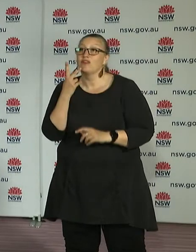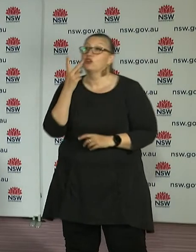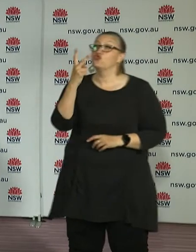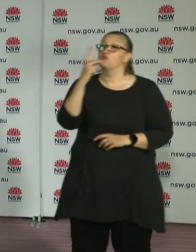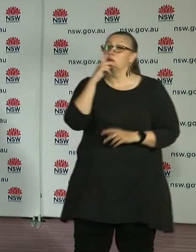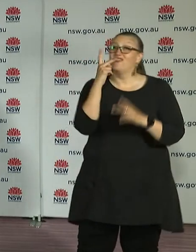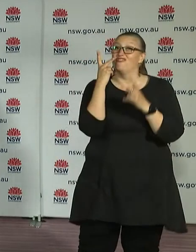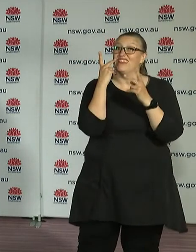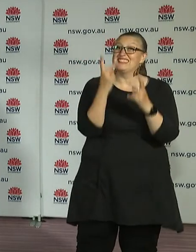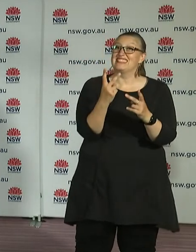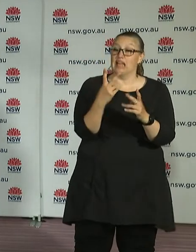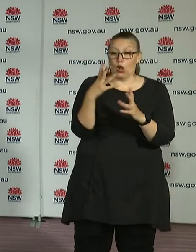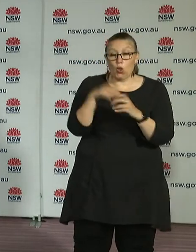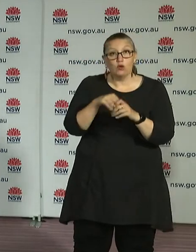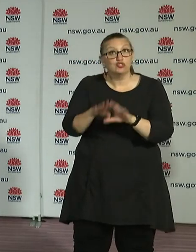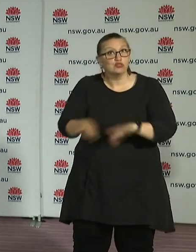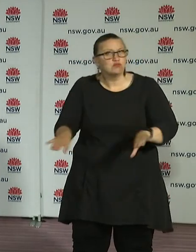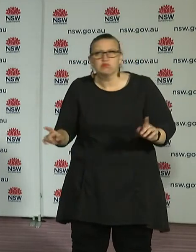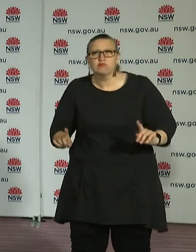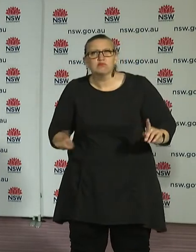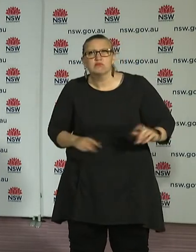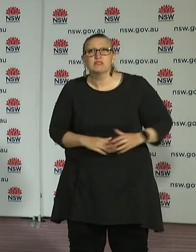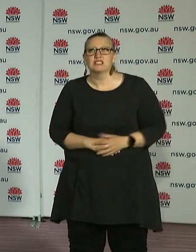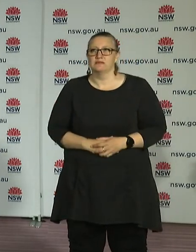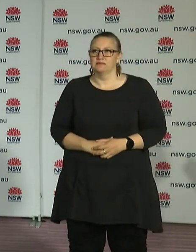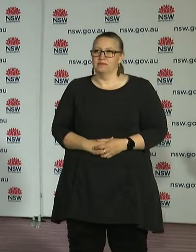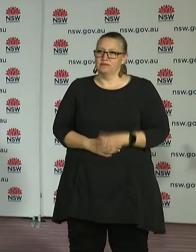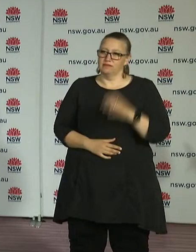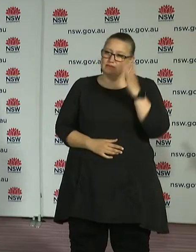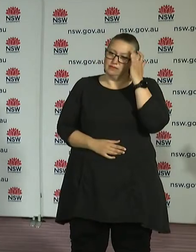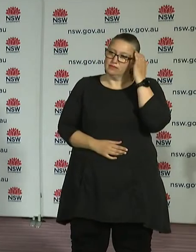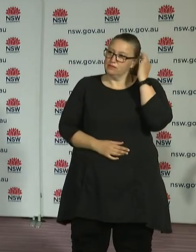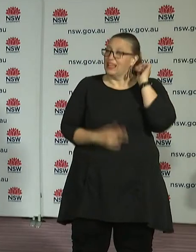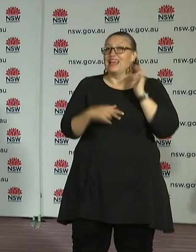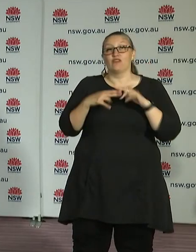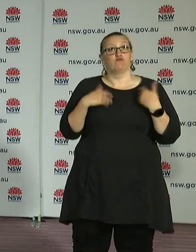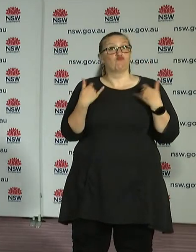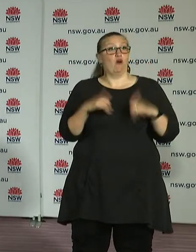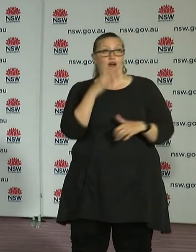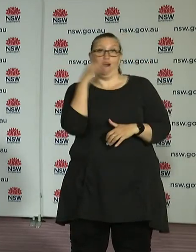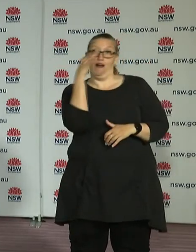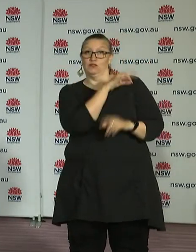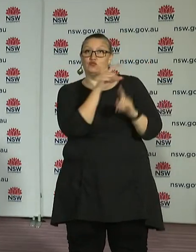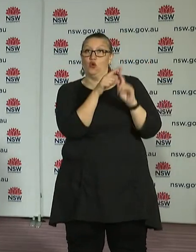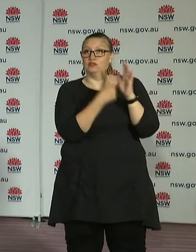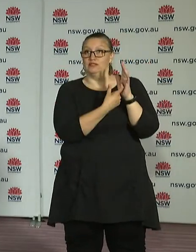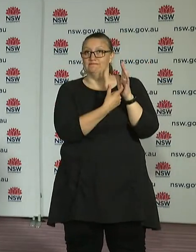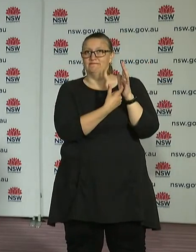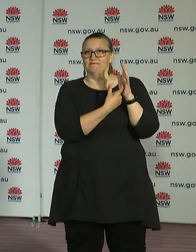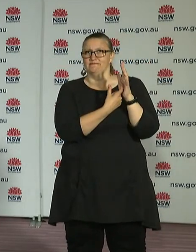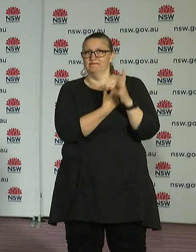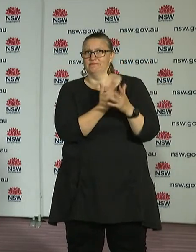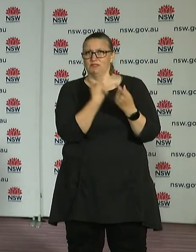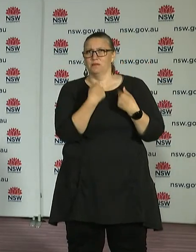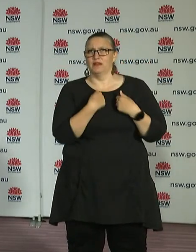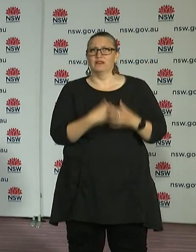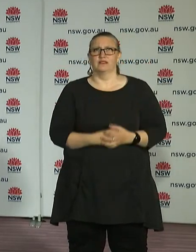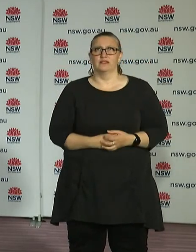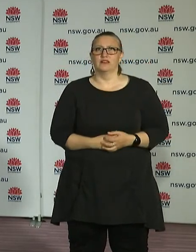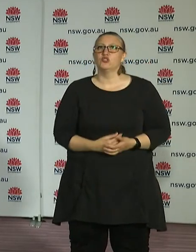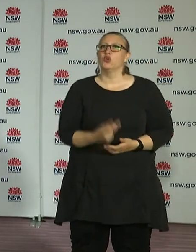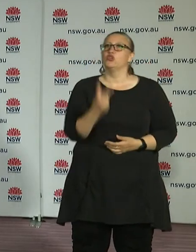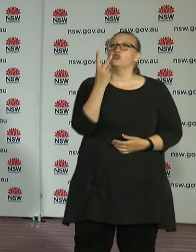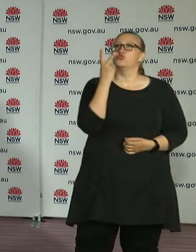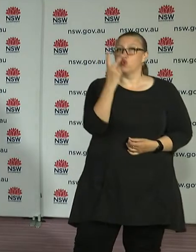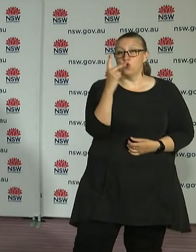visitors? I'll ask Dr. Chant to correct me if I'm wrong, but it's essentially everybody involved has to be fully vaccinated, and it's 2 per